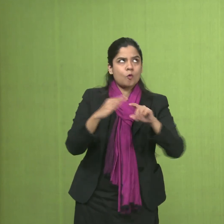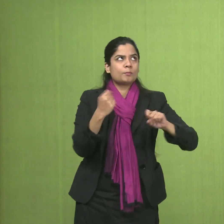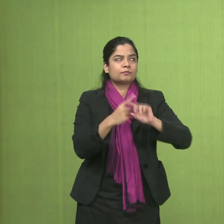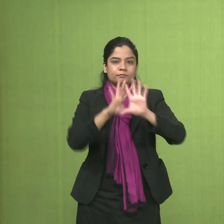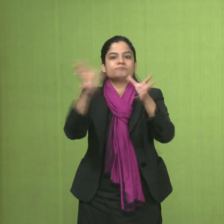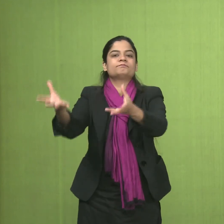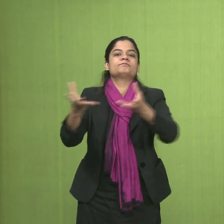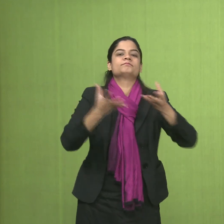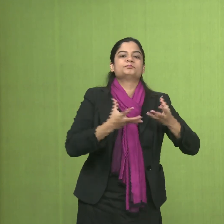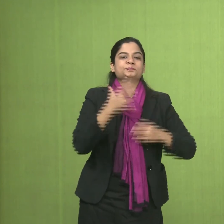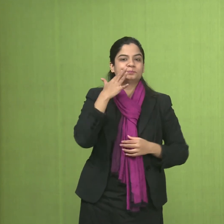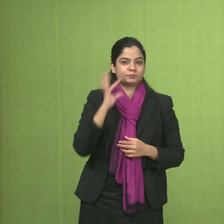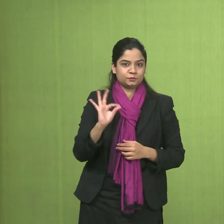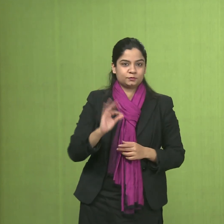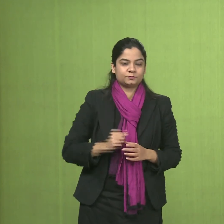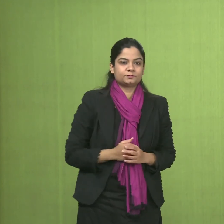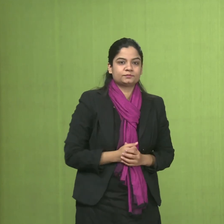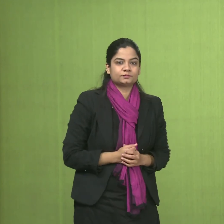Just always check that. It's very important.